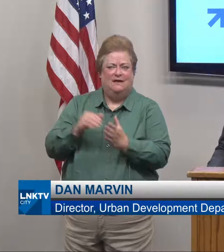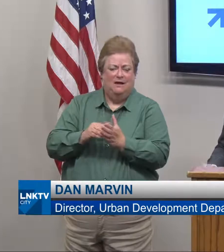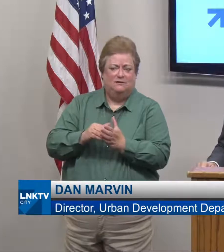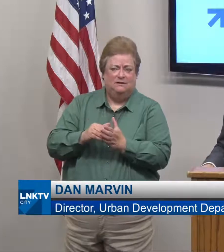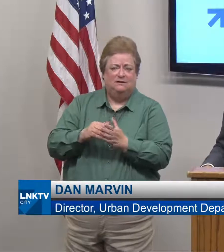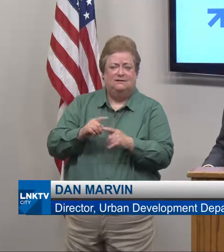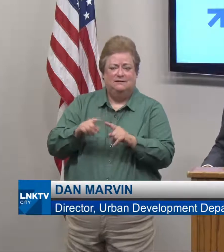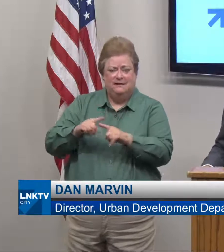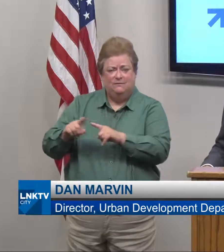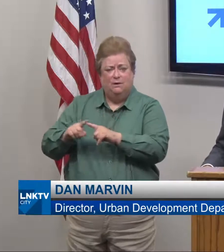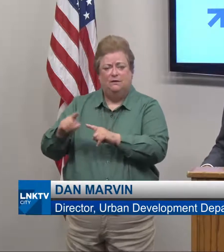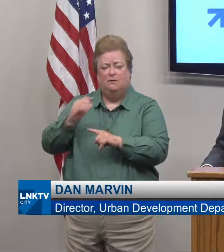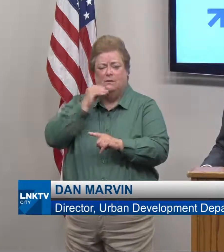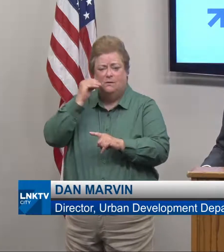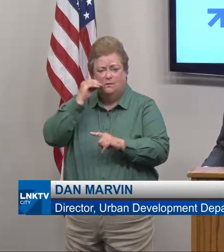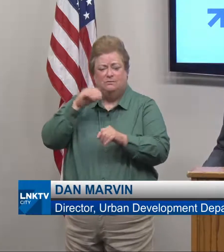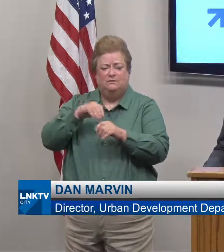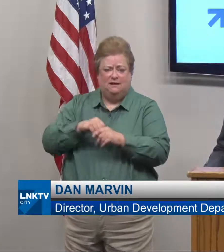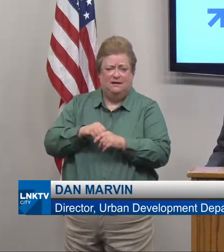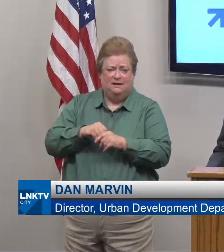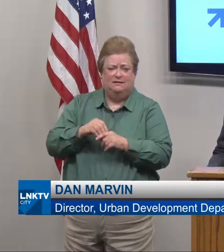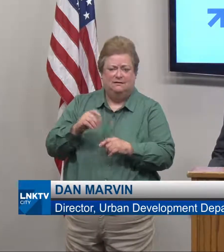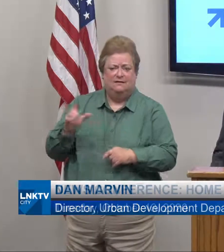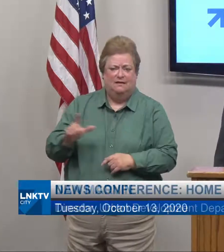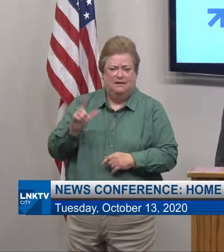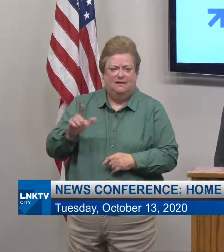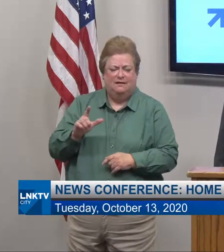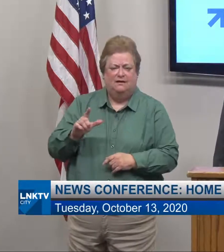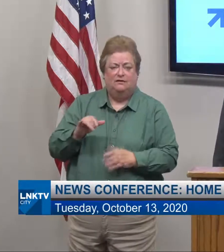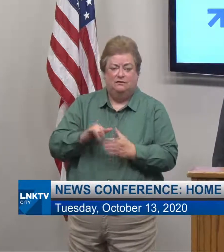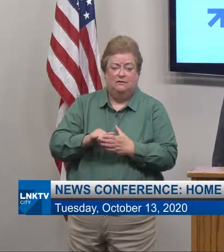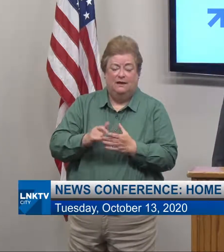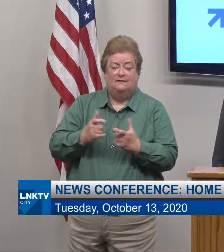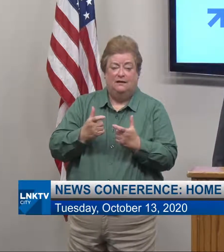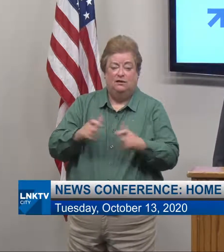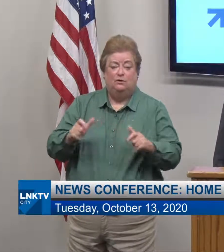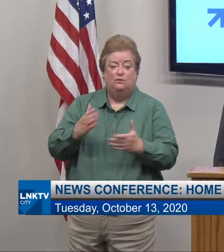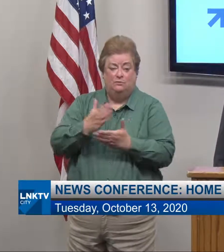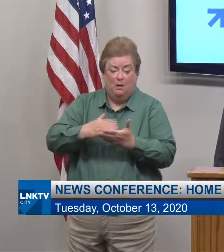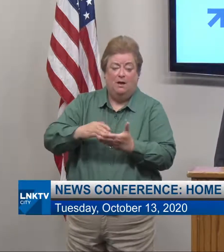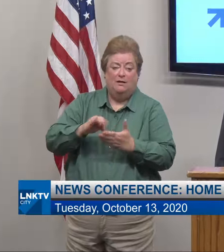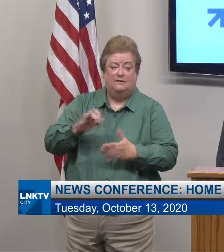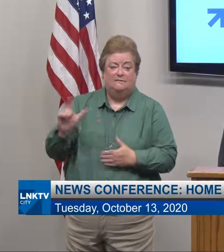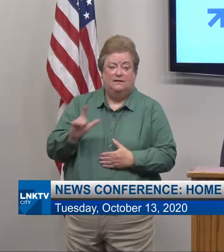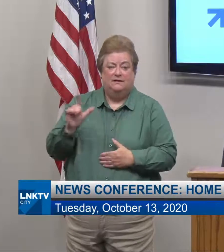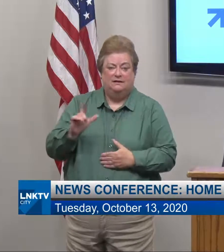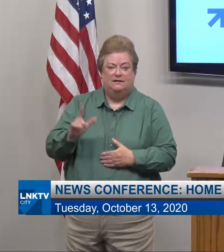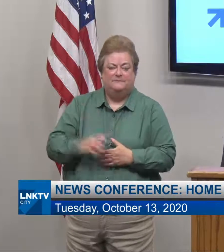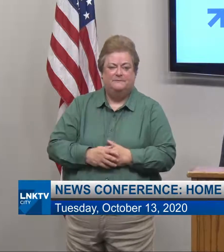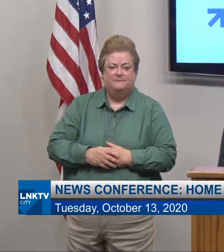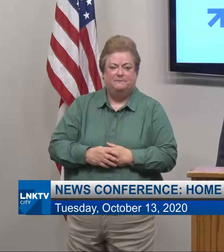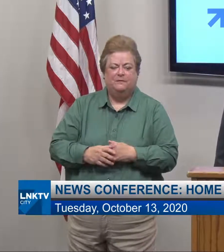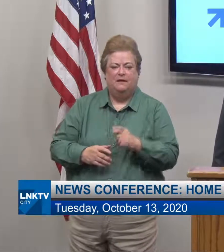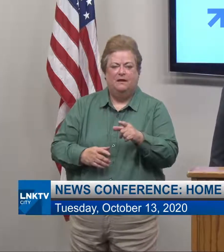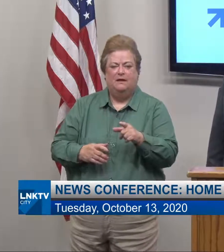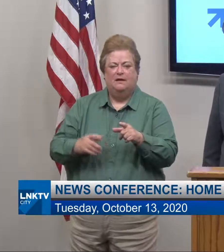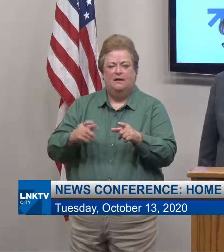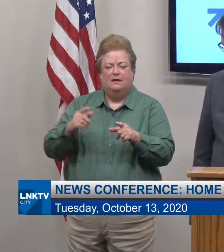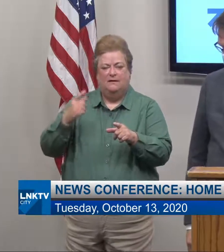city of Lincoln. So that's a substantial portion of the city of Lincoln. And for those